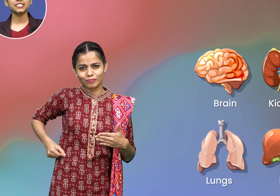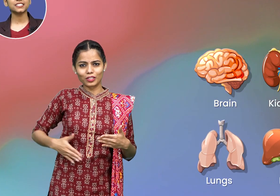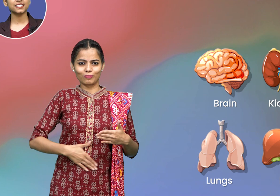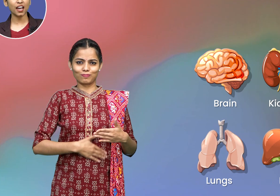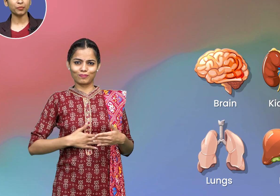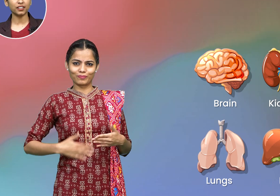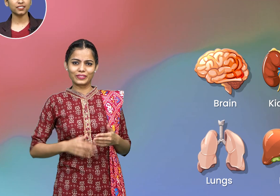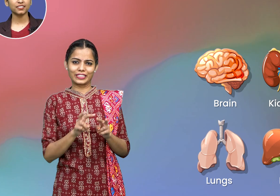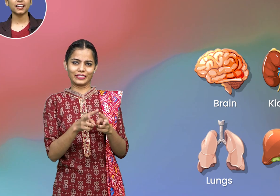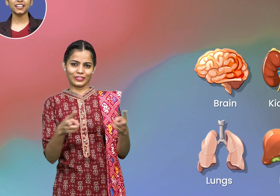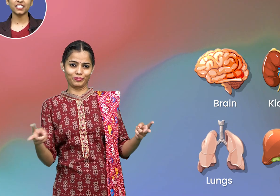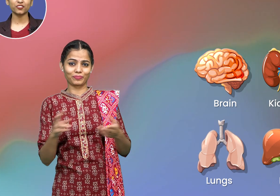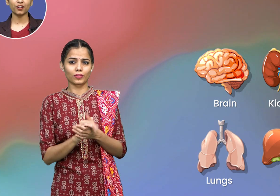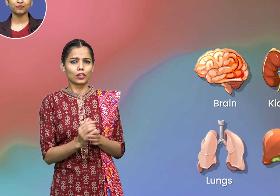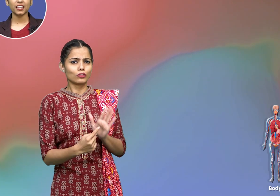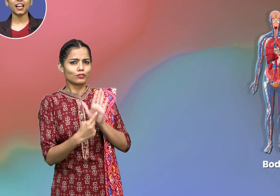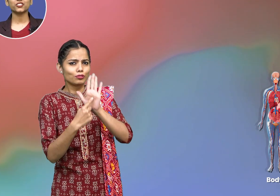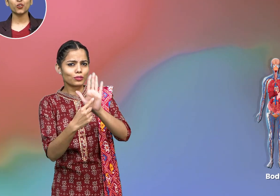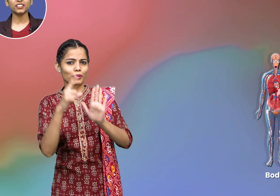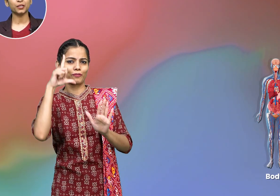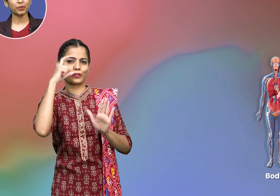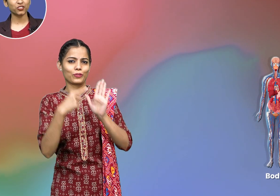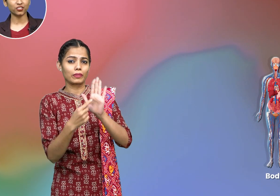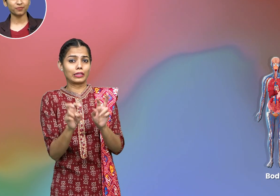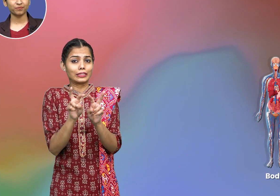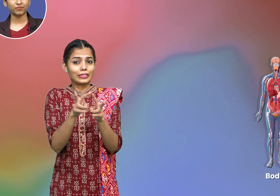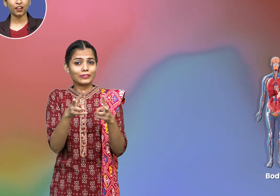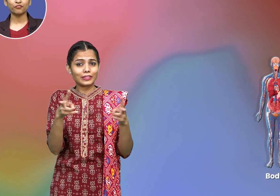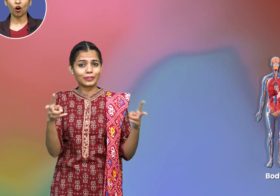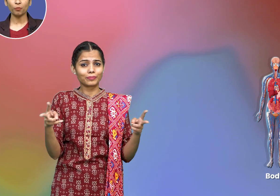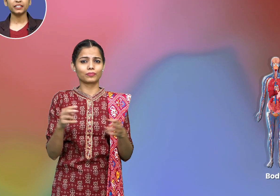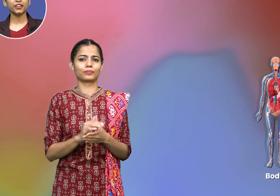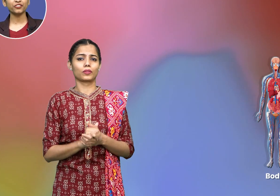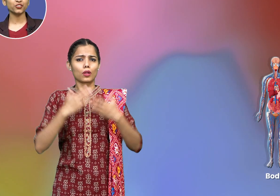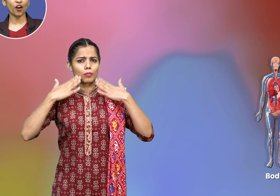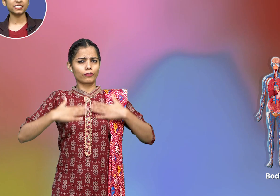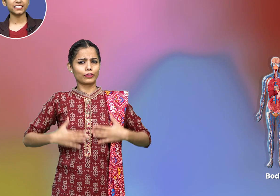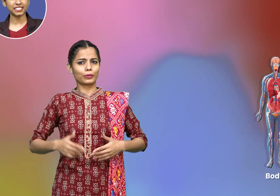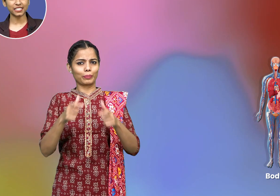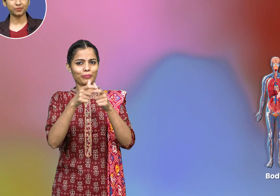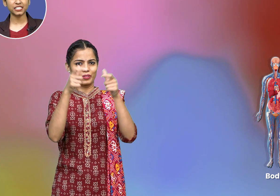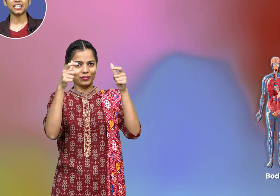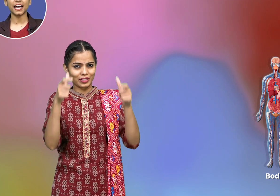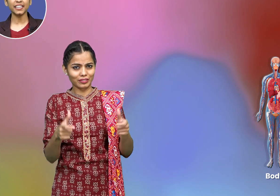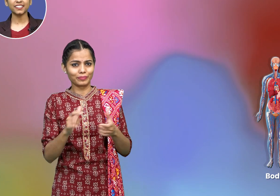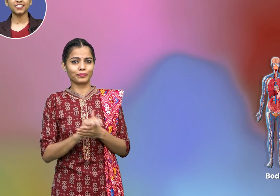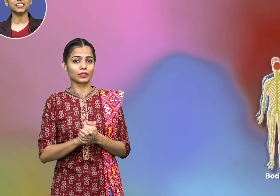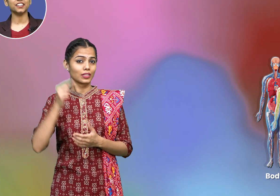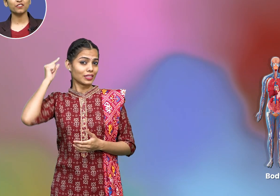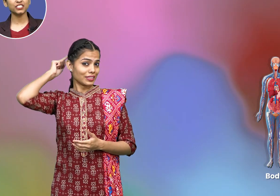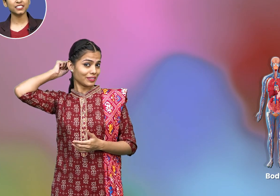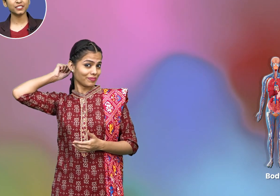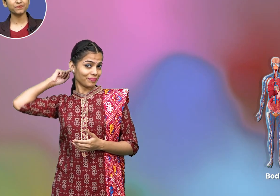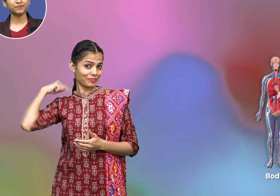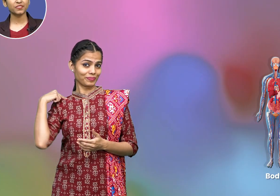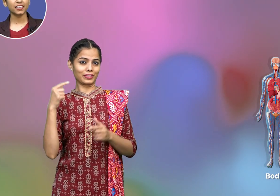liver, stomach, etc., as shown in the picture, form different organ systems like the